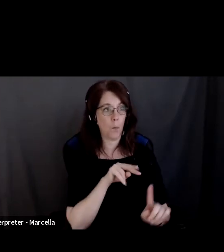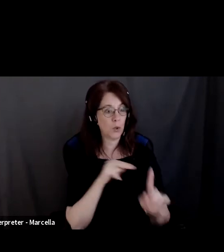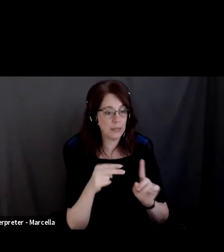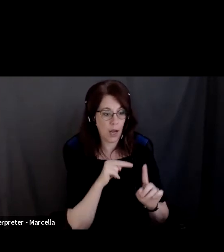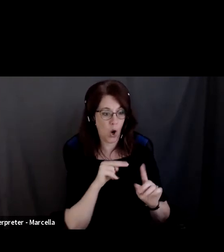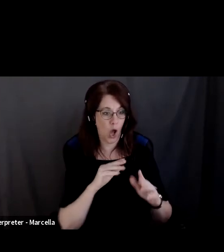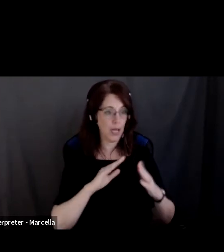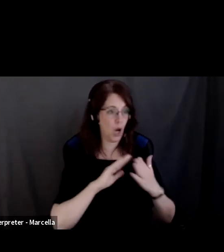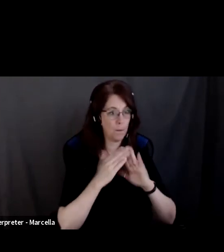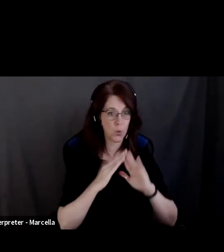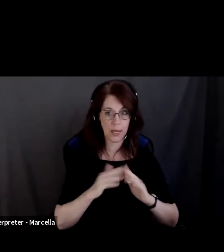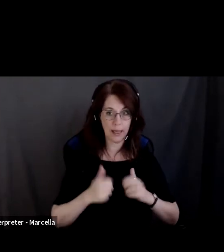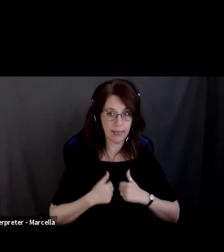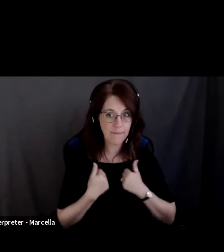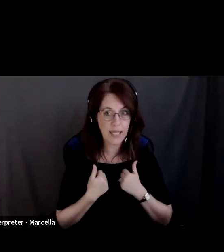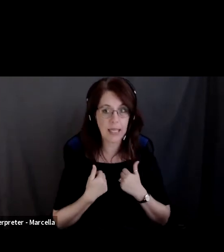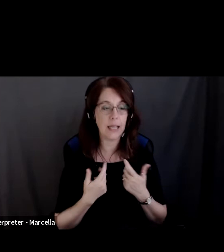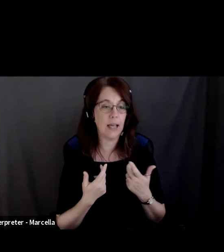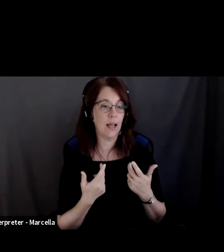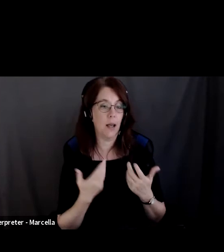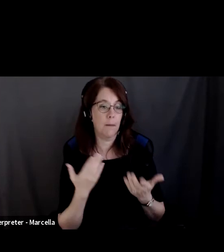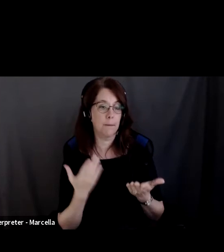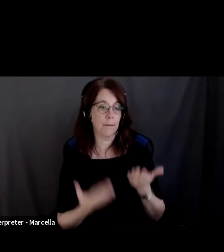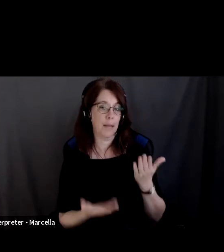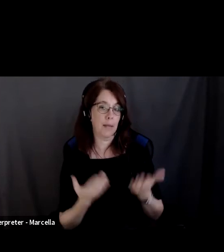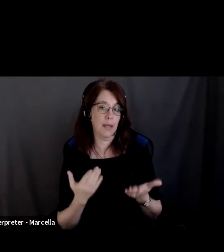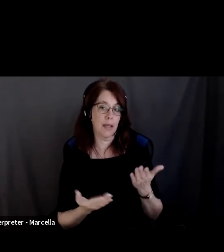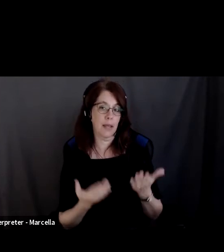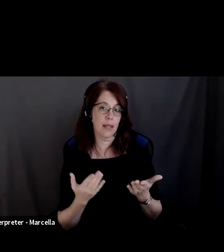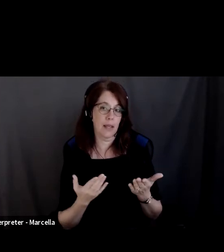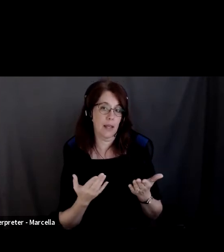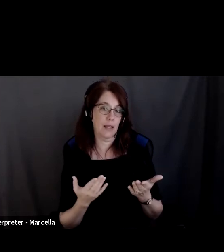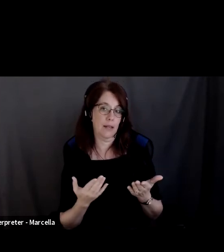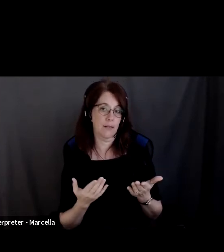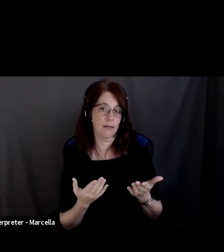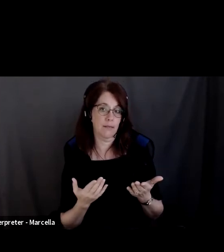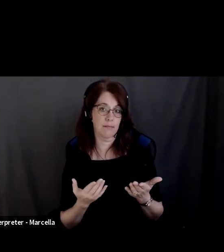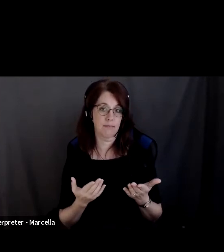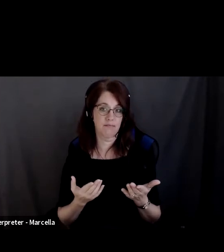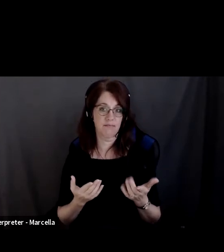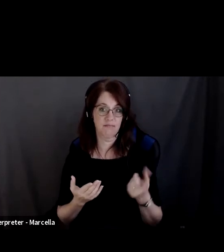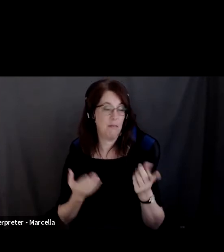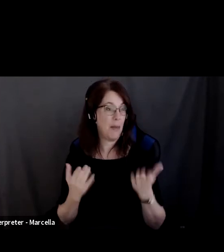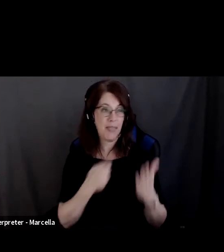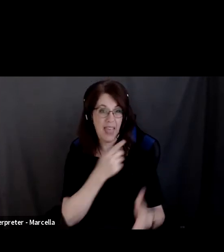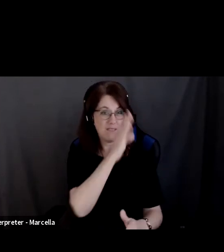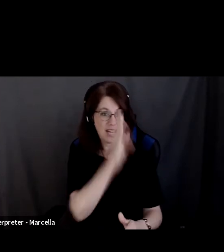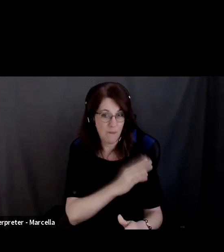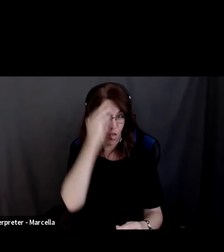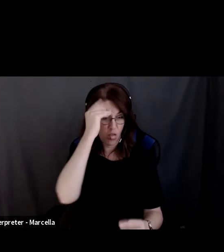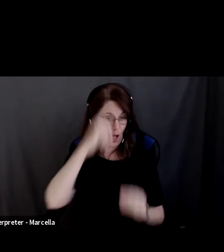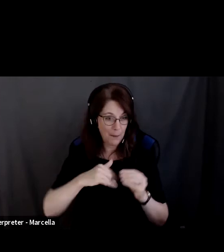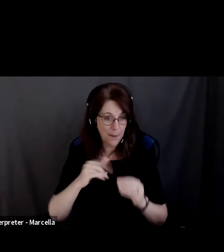community living may be just, they may not have ever even thought of it, which I know we